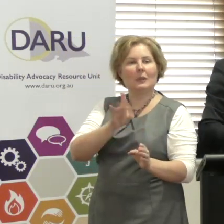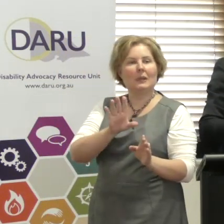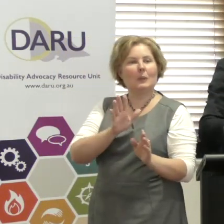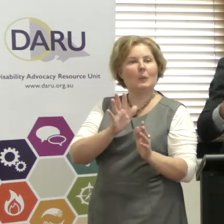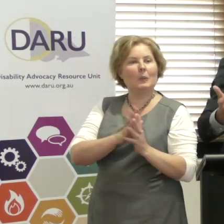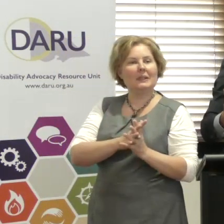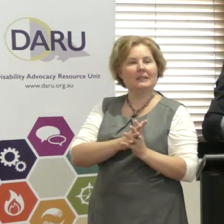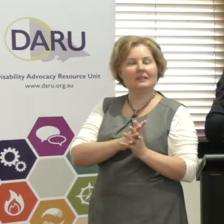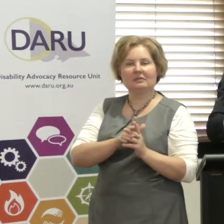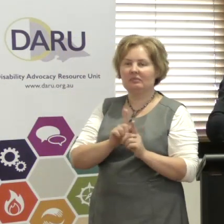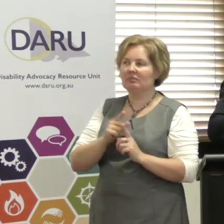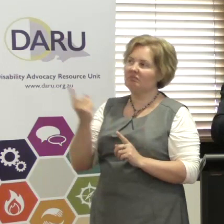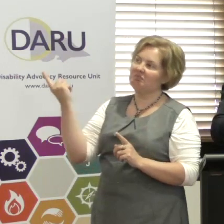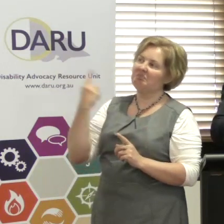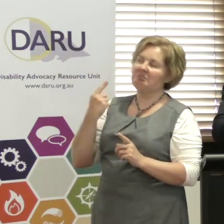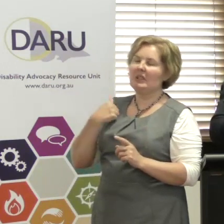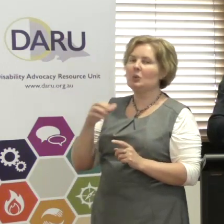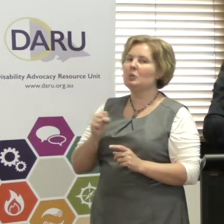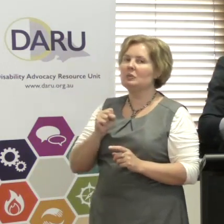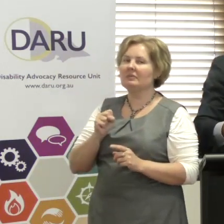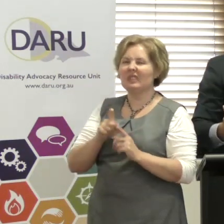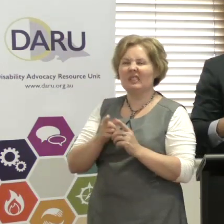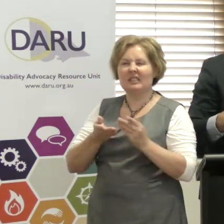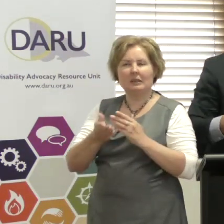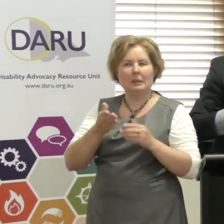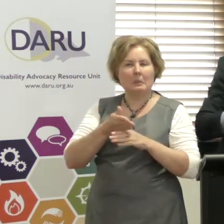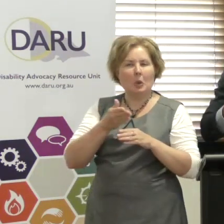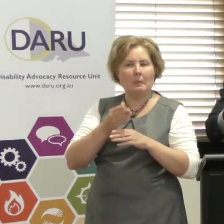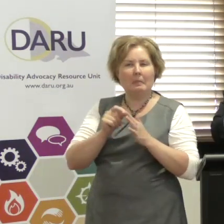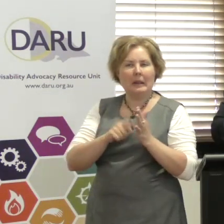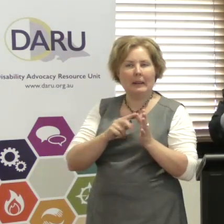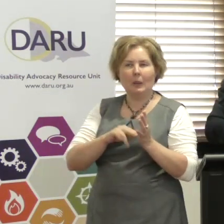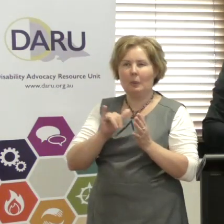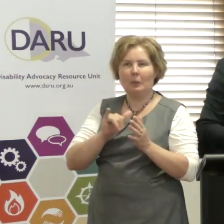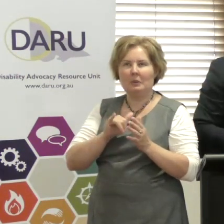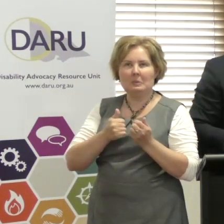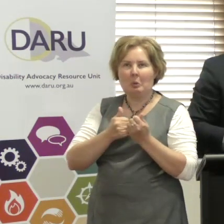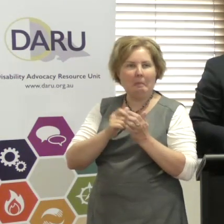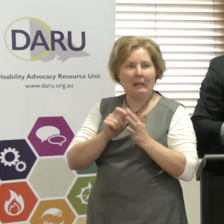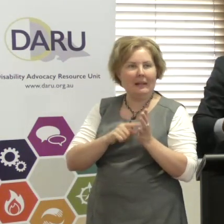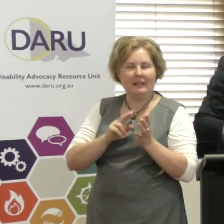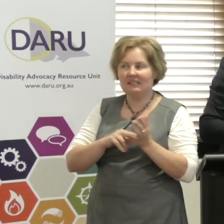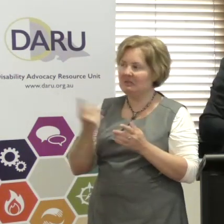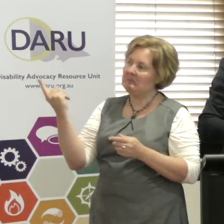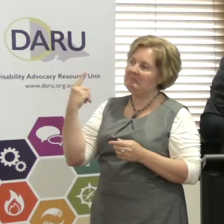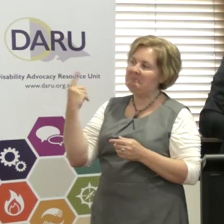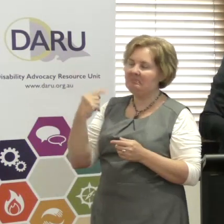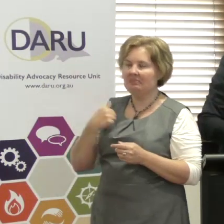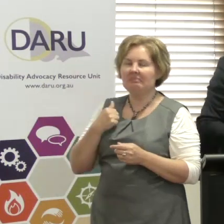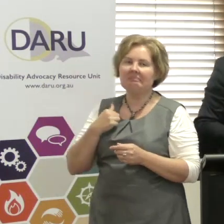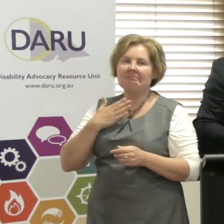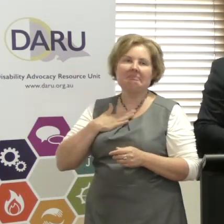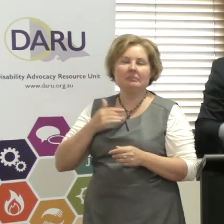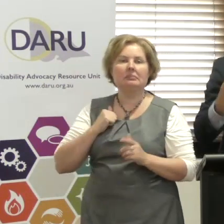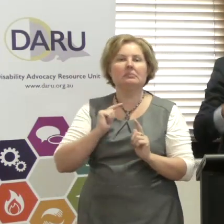as I'm supposed to. He kind of referenced to an employment plan or support plan. He said, I'm supposed to do that, so I go. And I sit in the